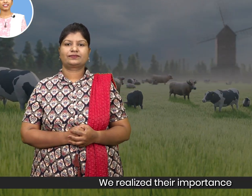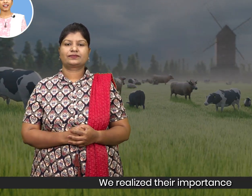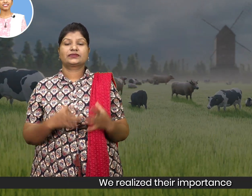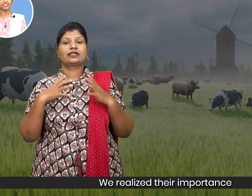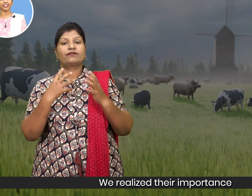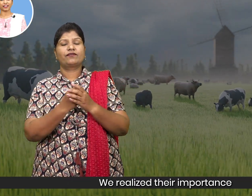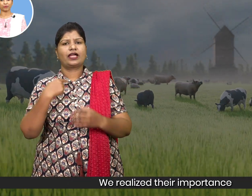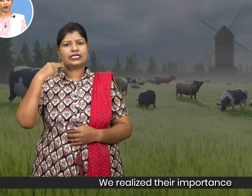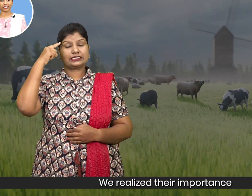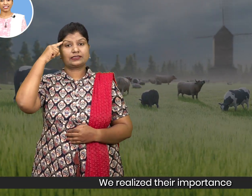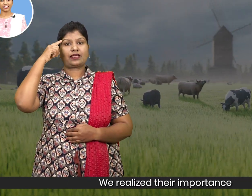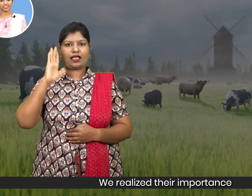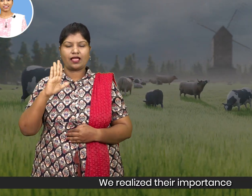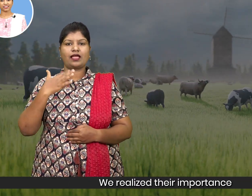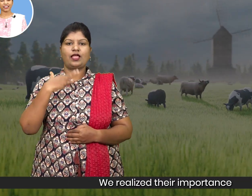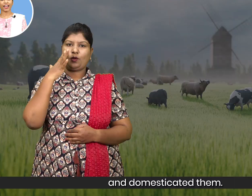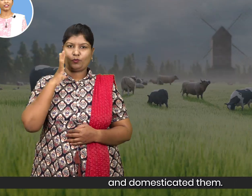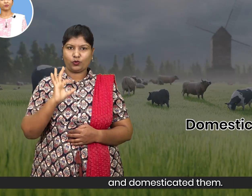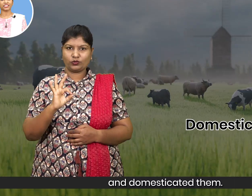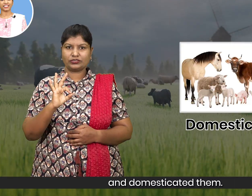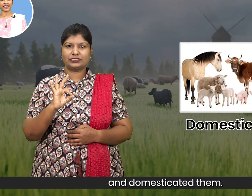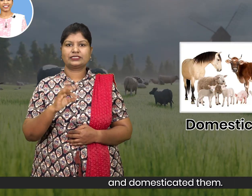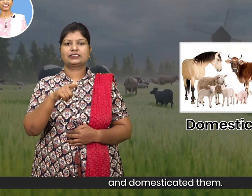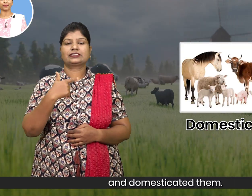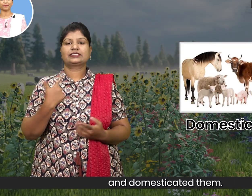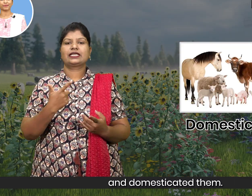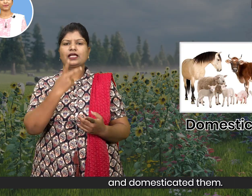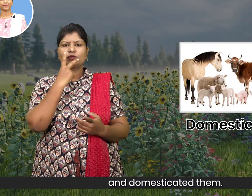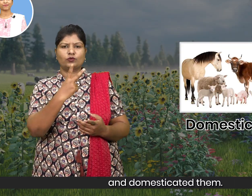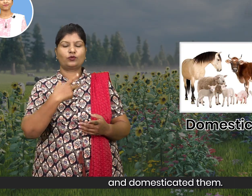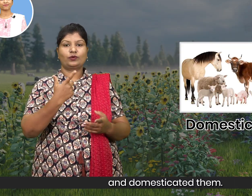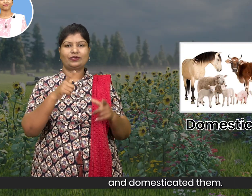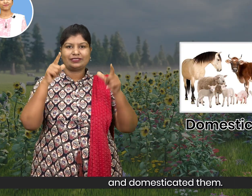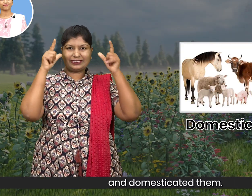We realized their importance and domesticated them.